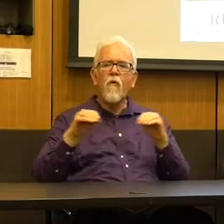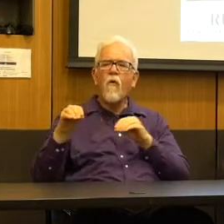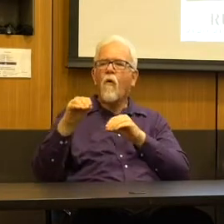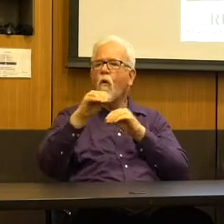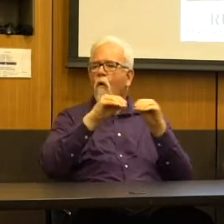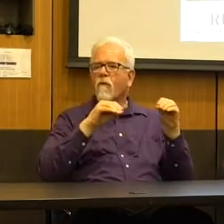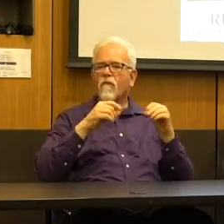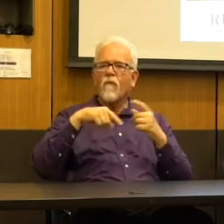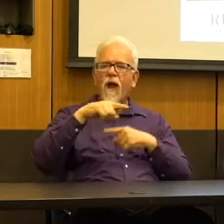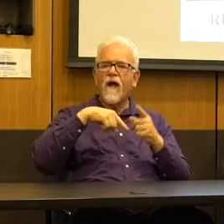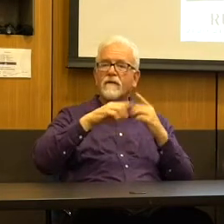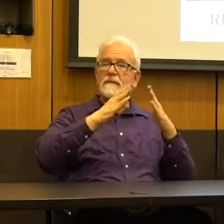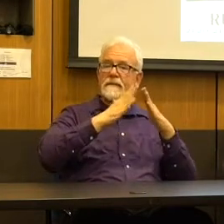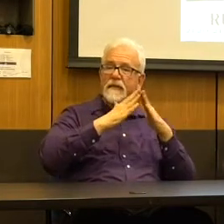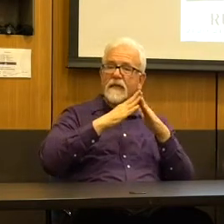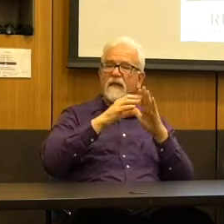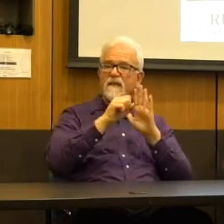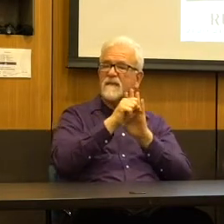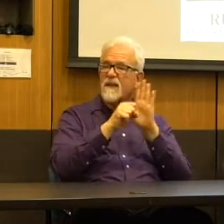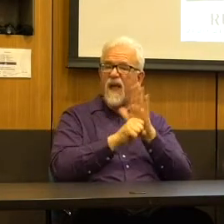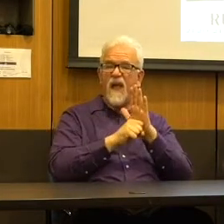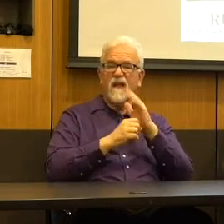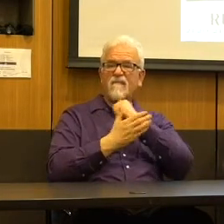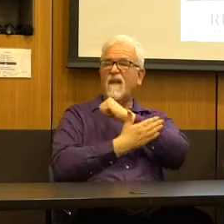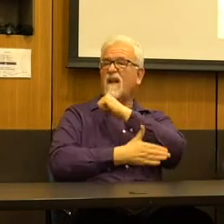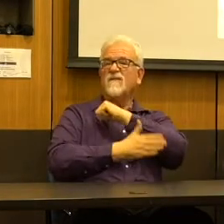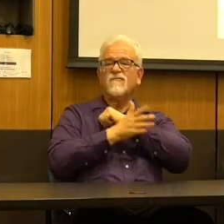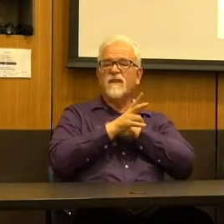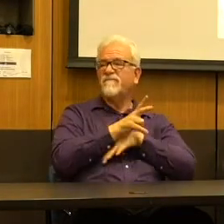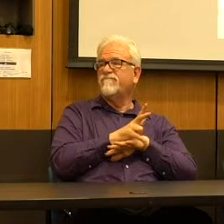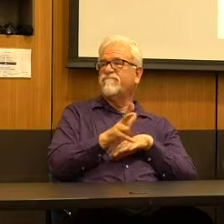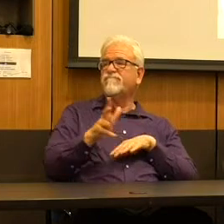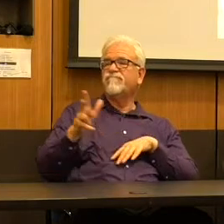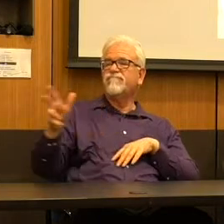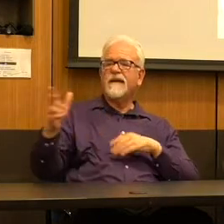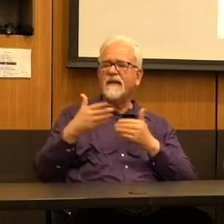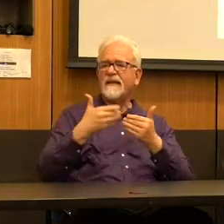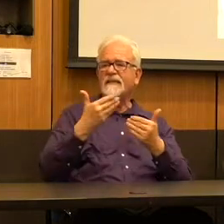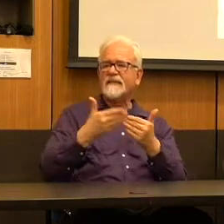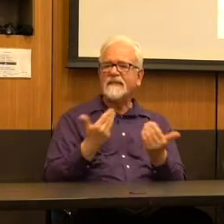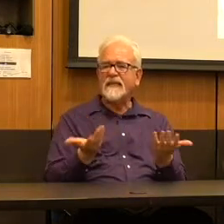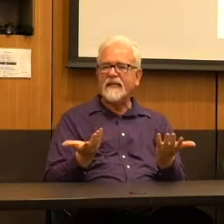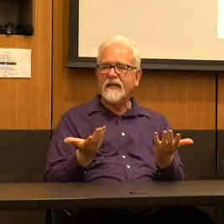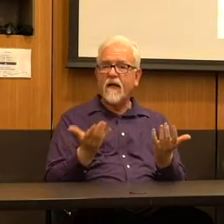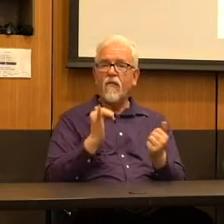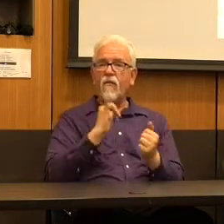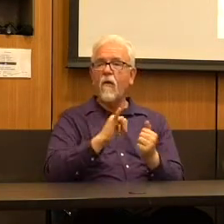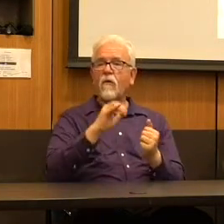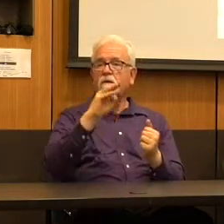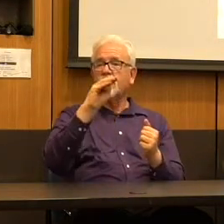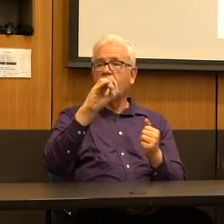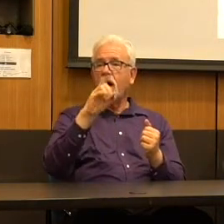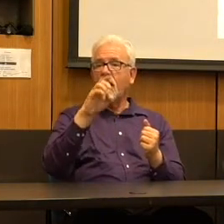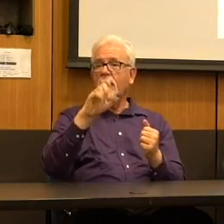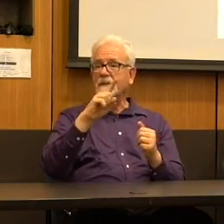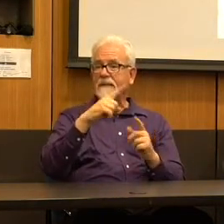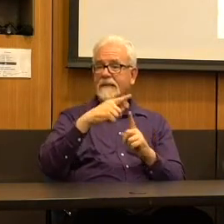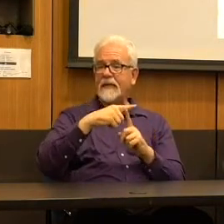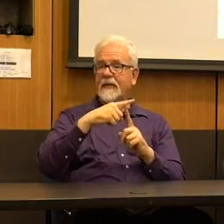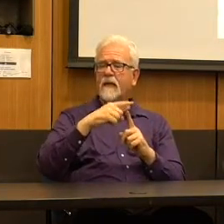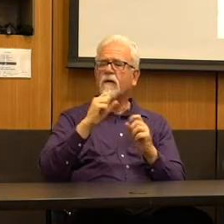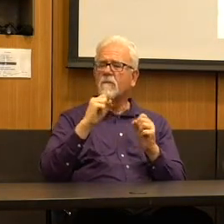city or the state or even across the country relatively easily. And those Model Ts could be